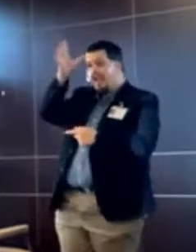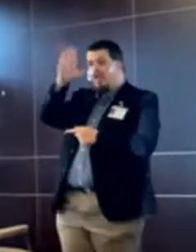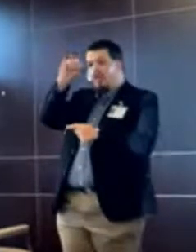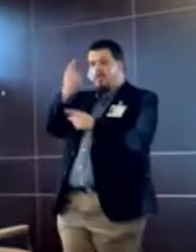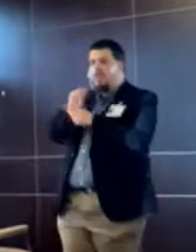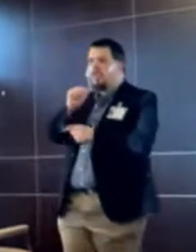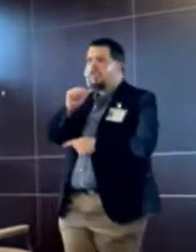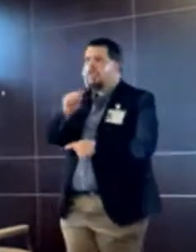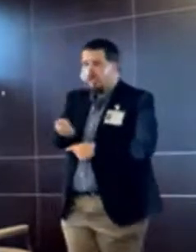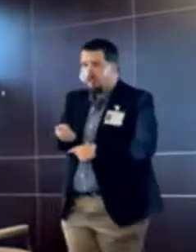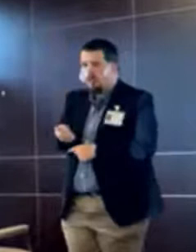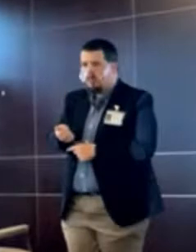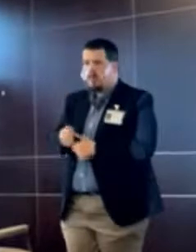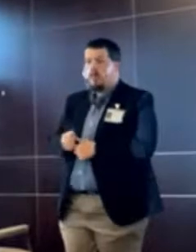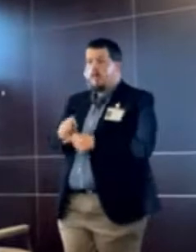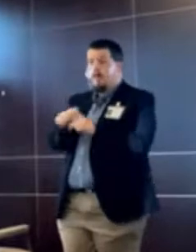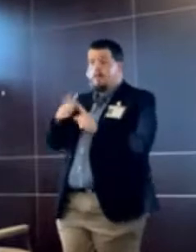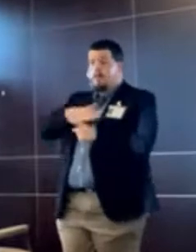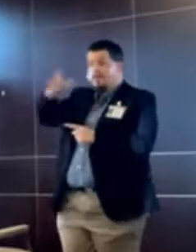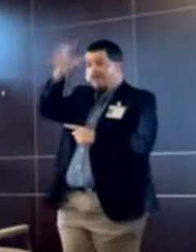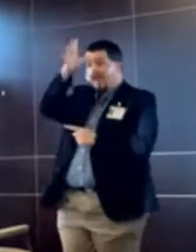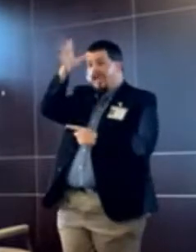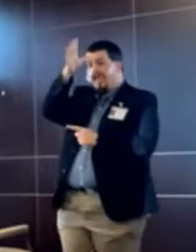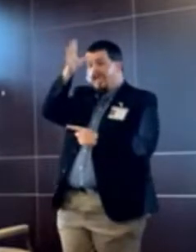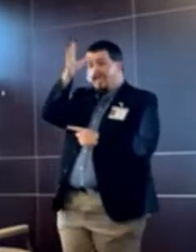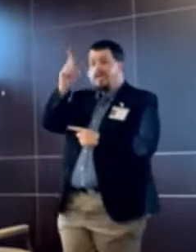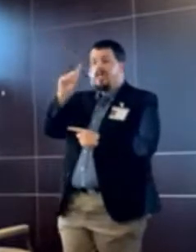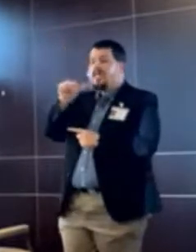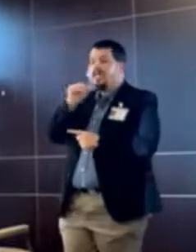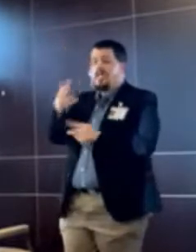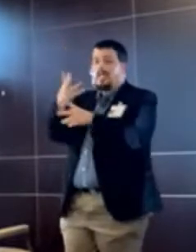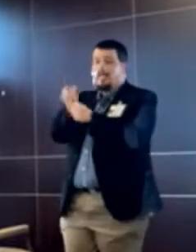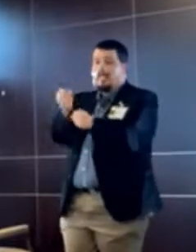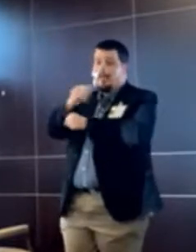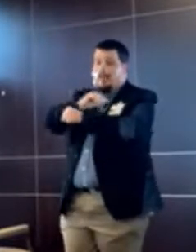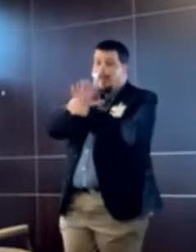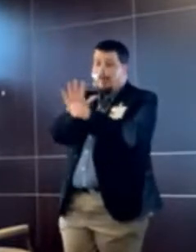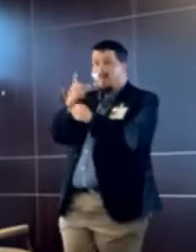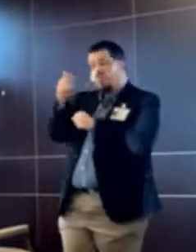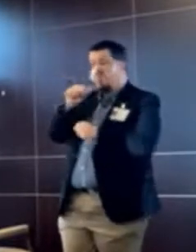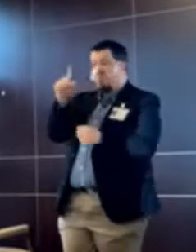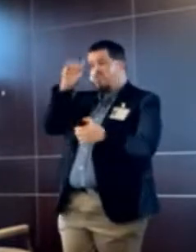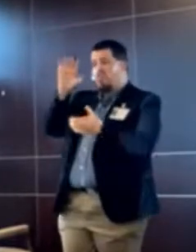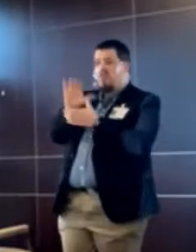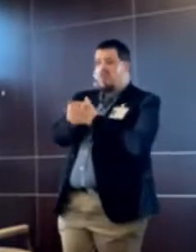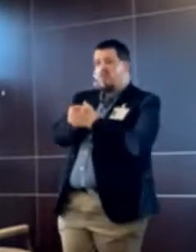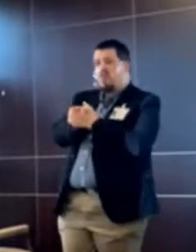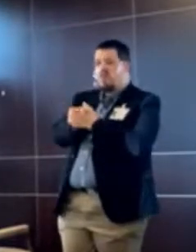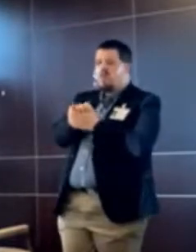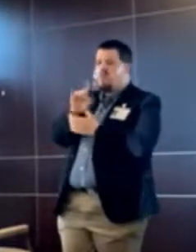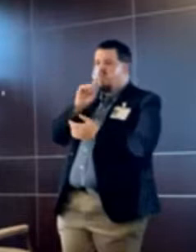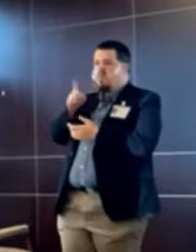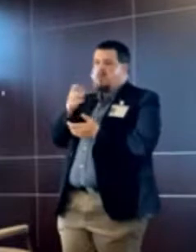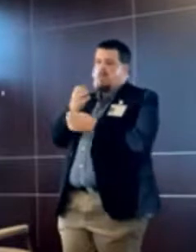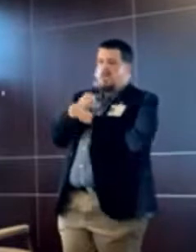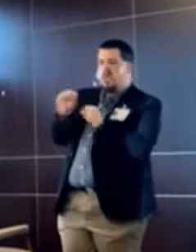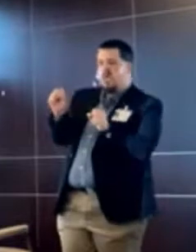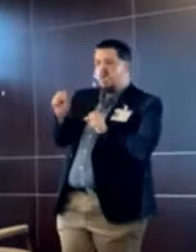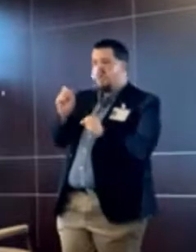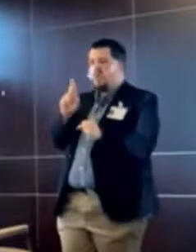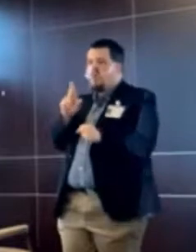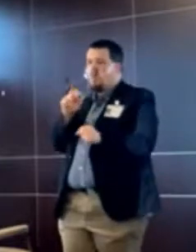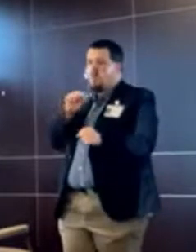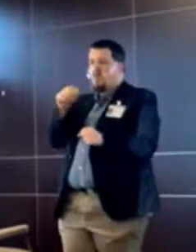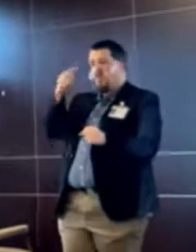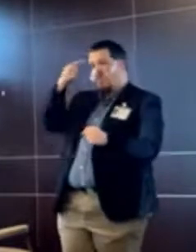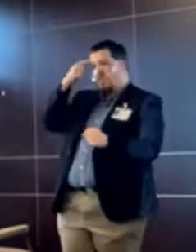not. But my dad did not receive the COVID vaccination because he didn't believe in its efficacy or safety,